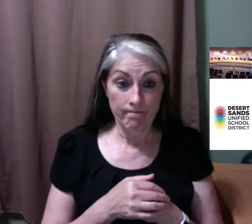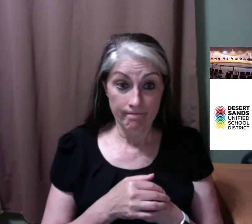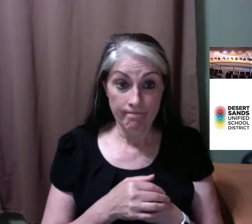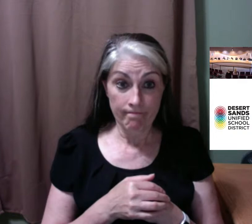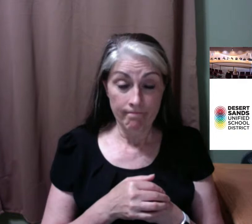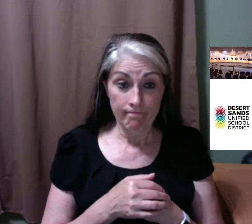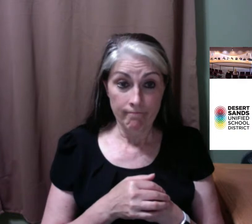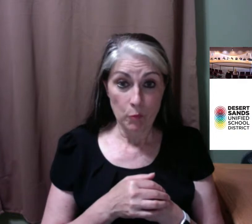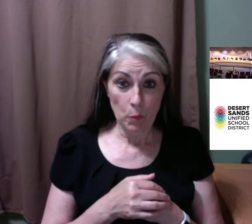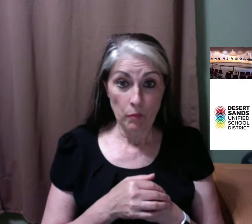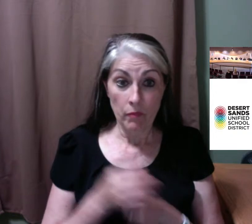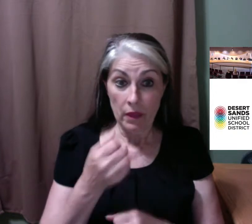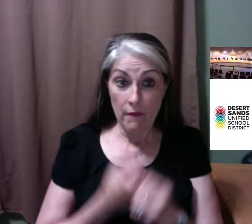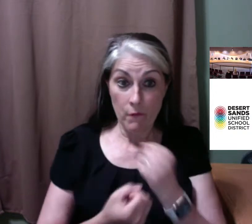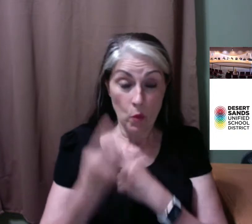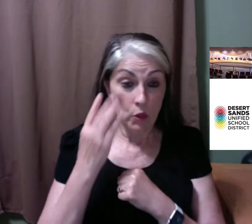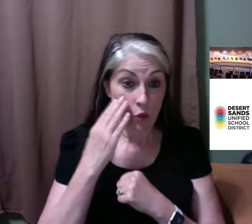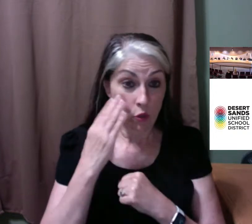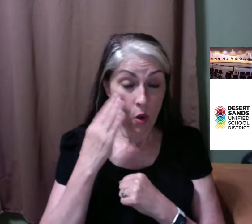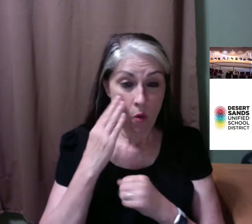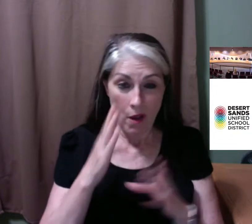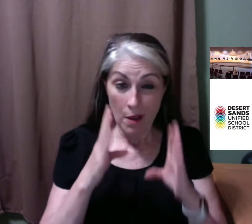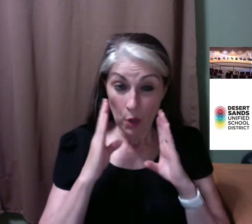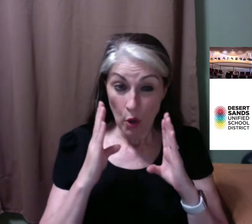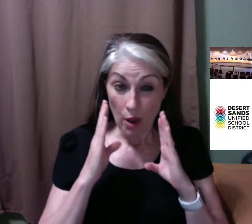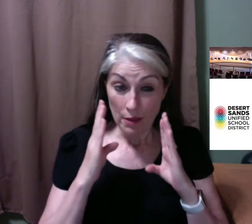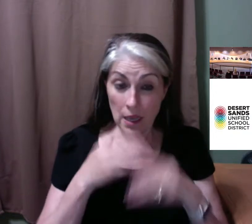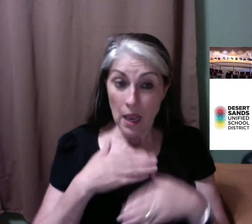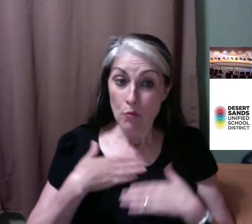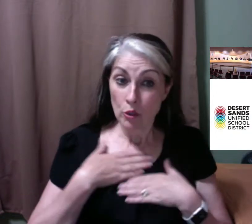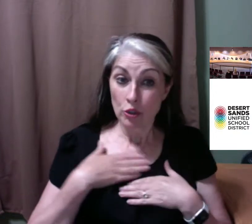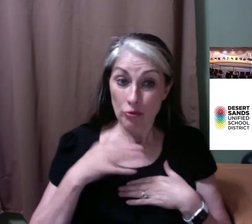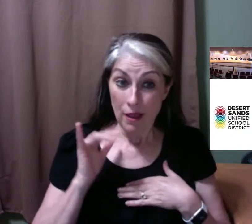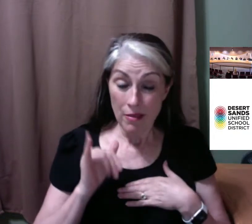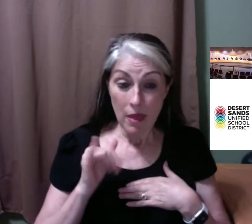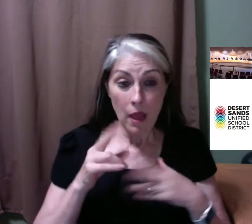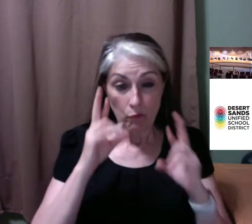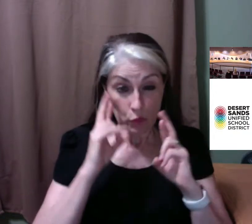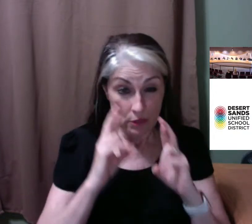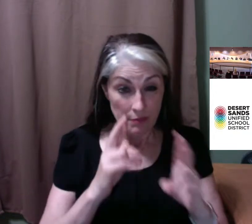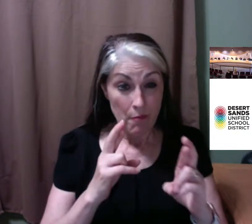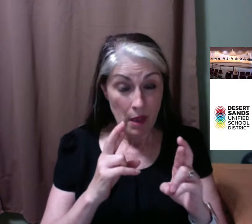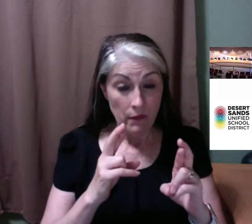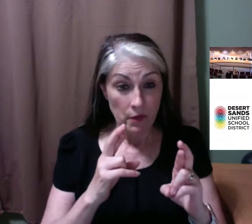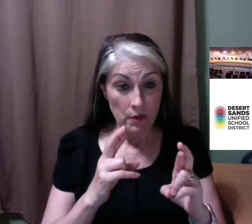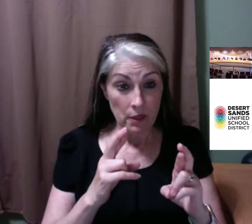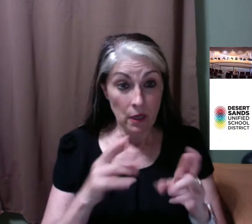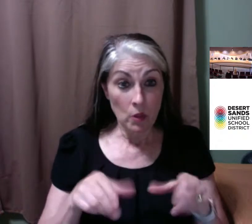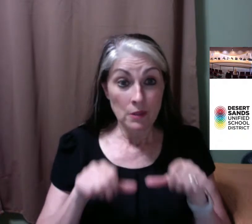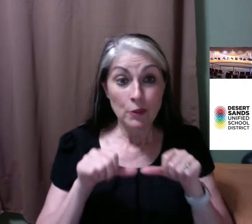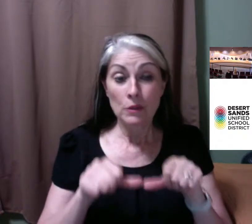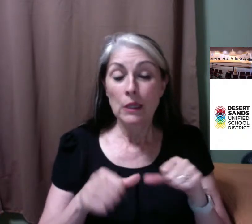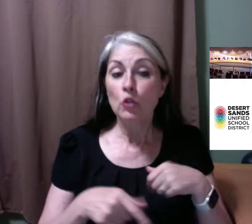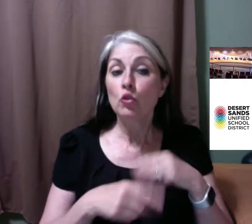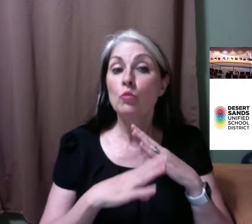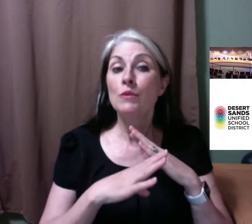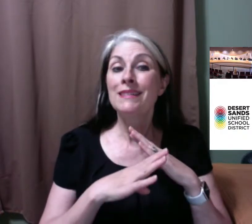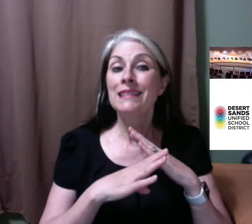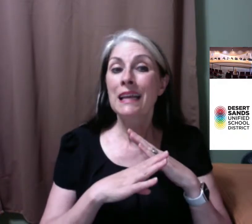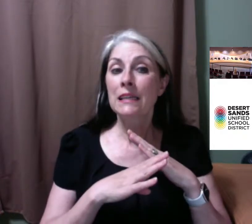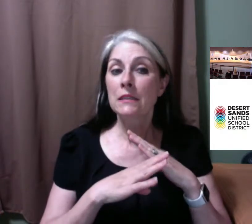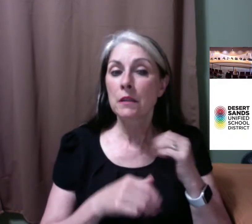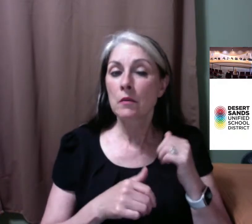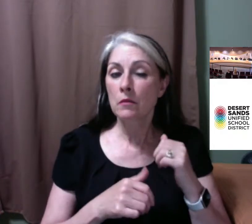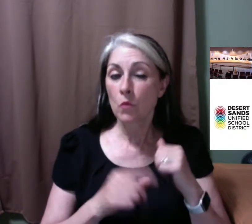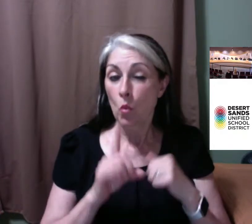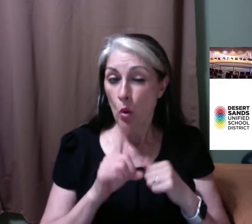And I just want everyone to know that I'm cognizant of it. I appreciate that. I'm respectful of it. And I want us to continue to protect it. So